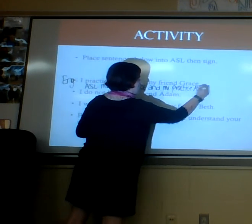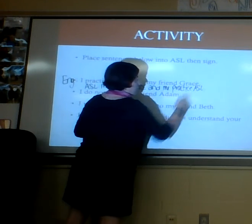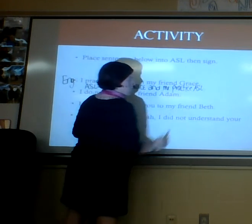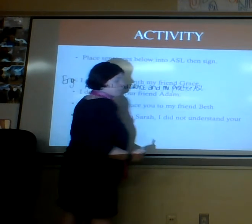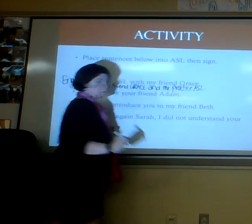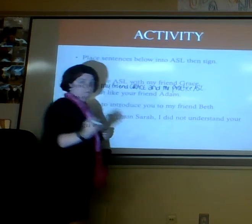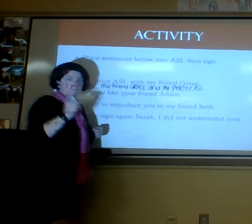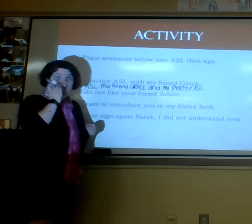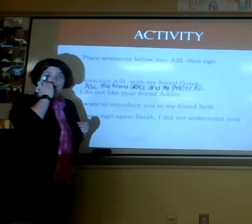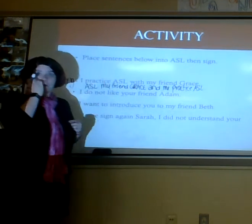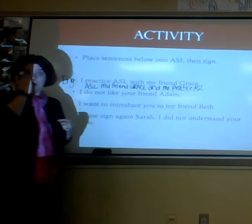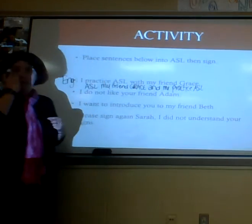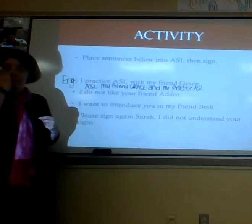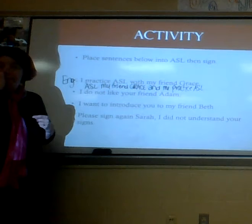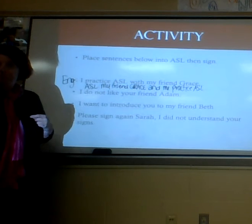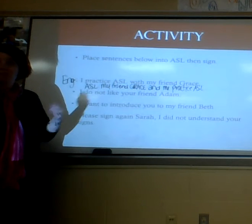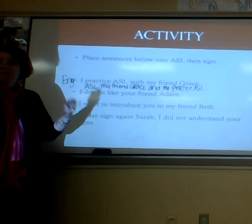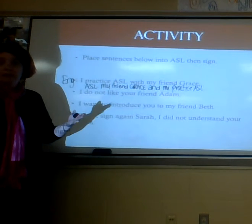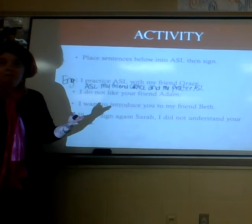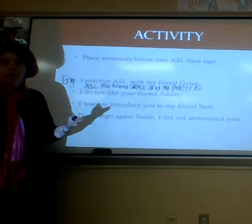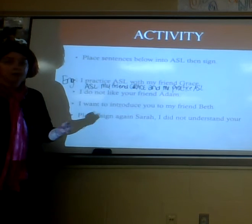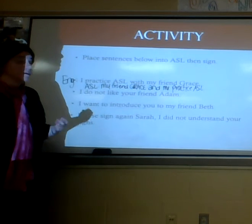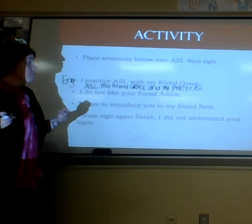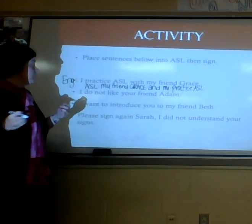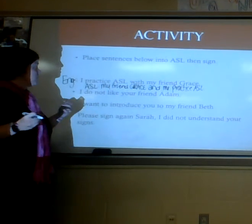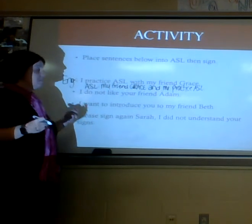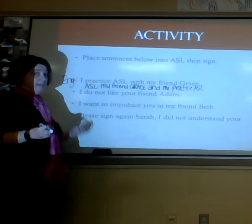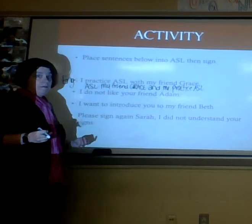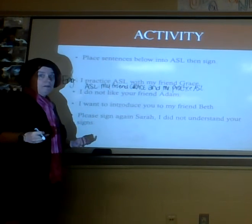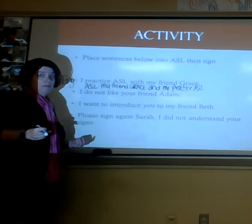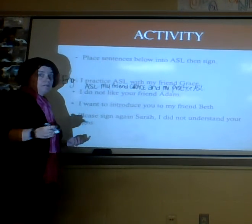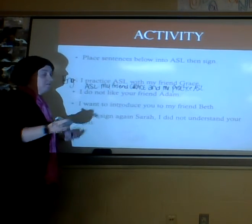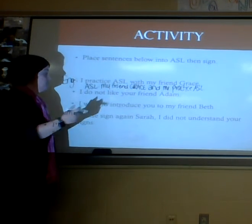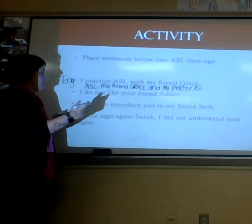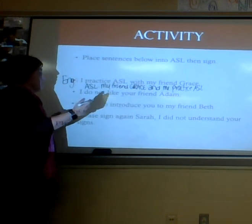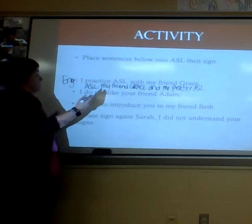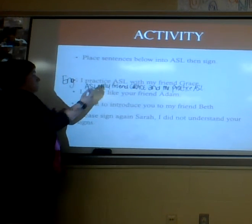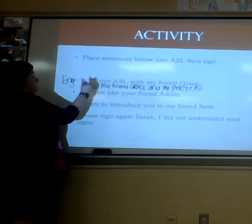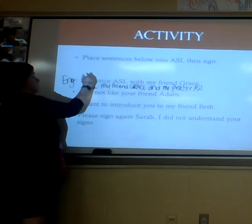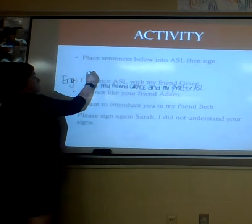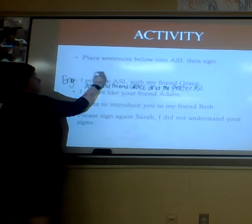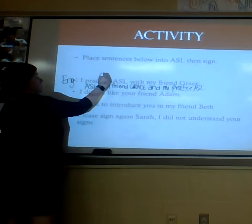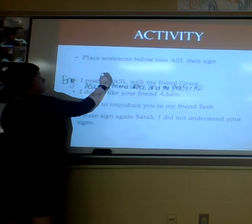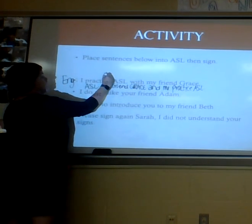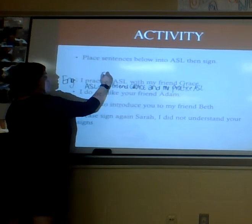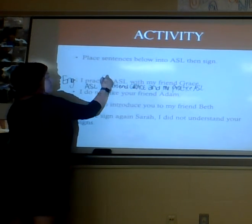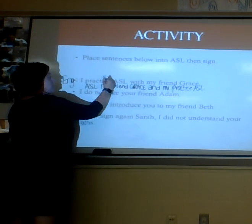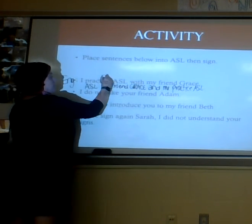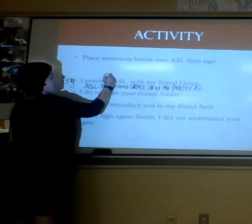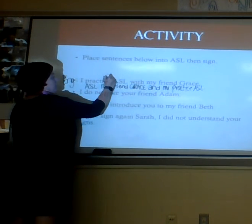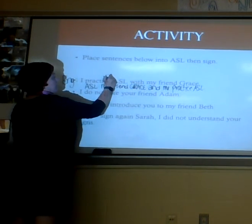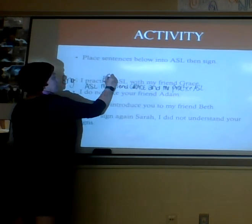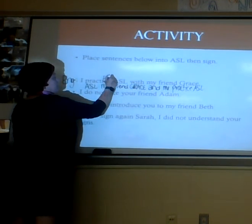ASL, period at the end. It's a statement. So if it's a statement, no matter what it is, you're going to start here with eyebrows